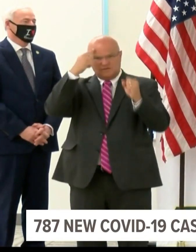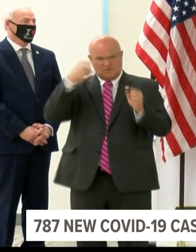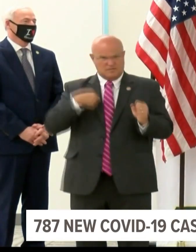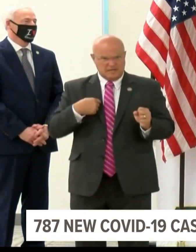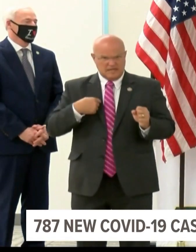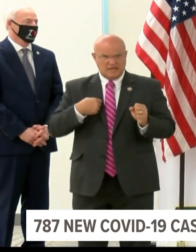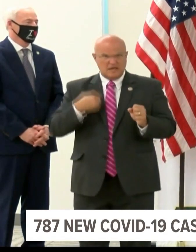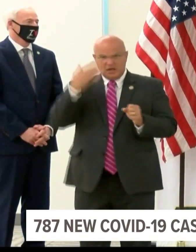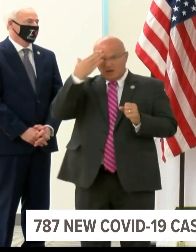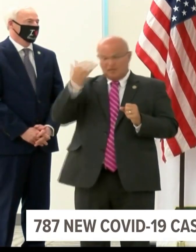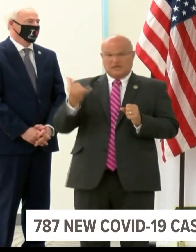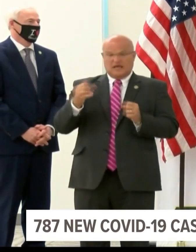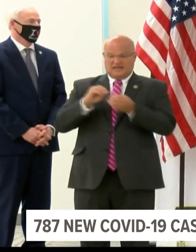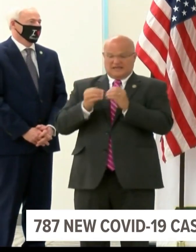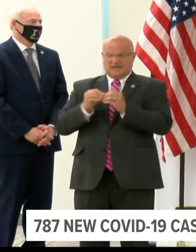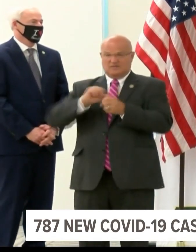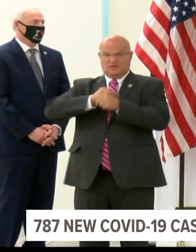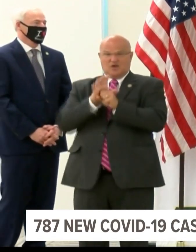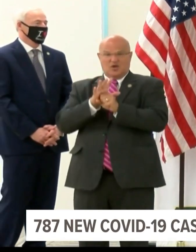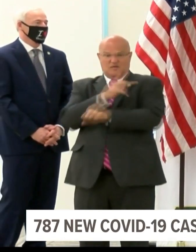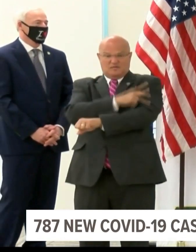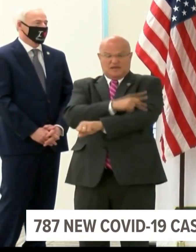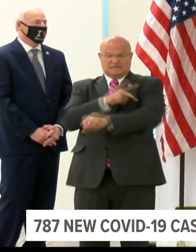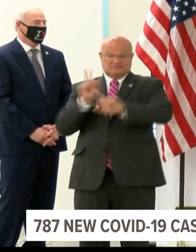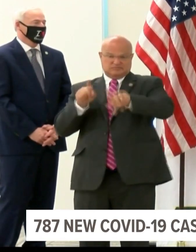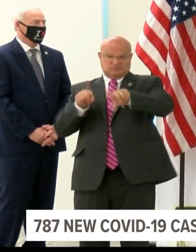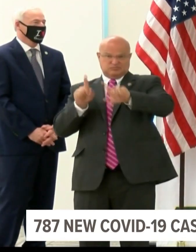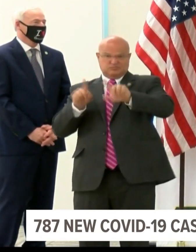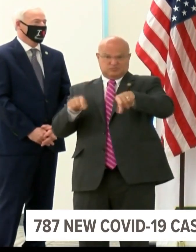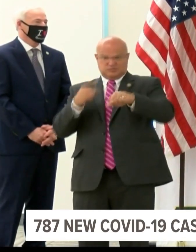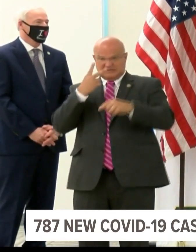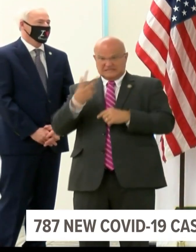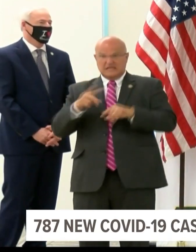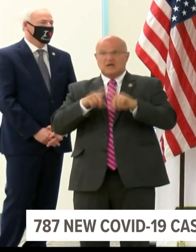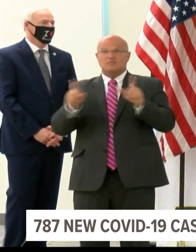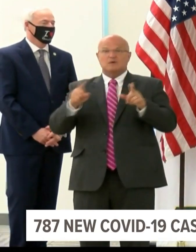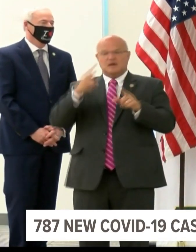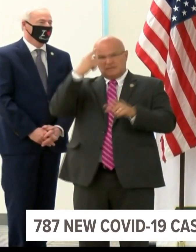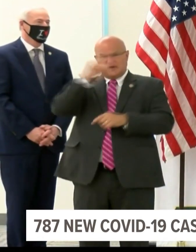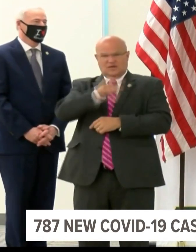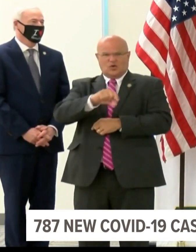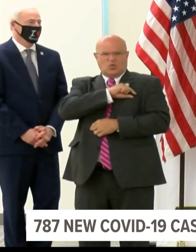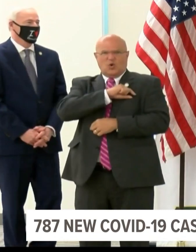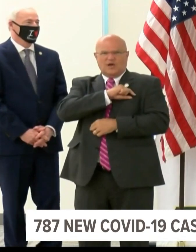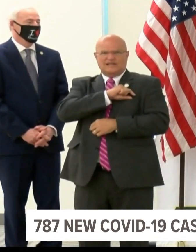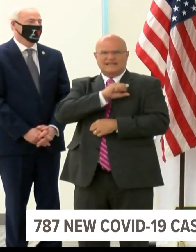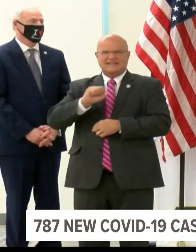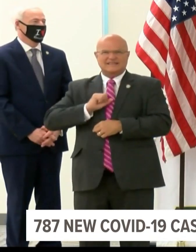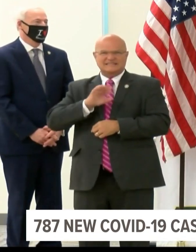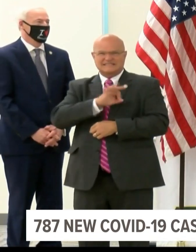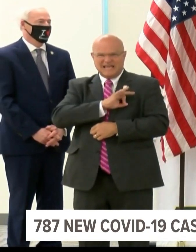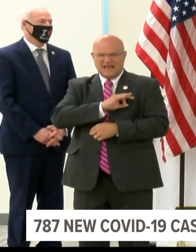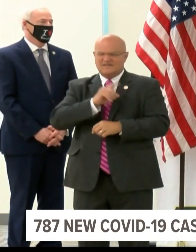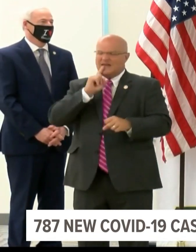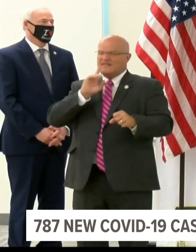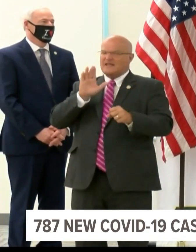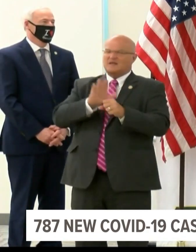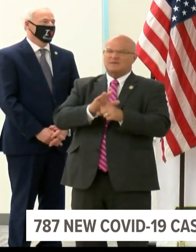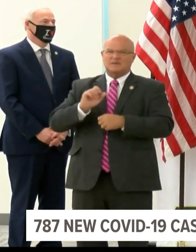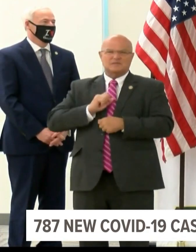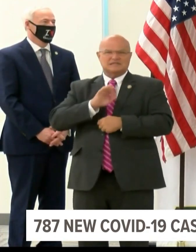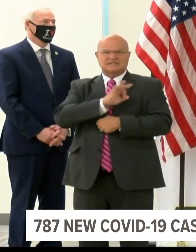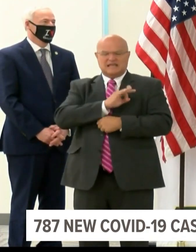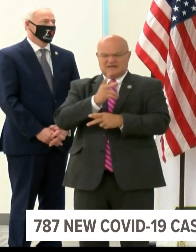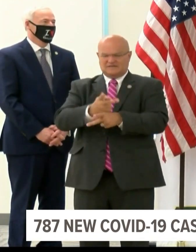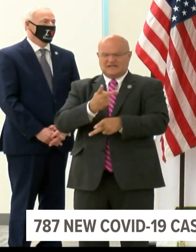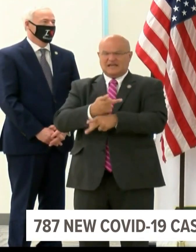just because of the number of COVID patients that we've been seeing, but also because of the quality of the staff and the commitment of the staff to take care of patients here